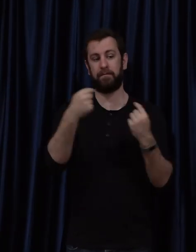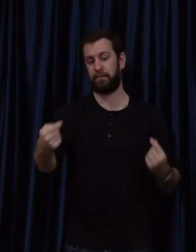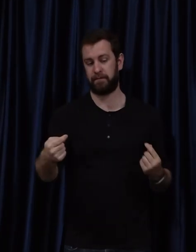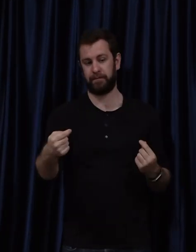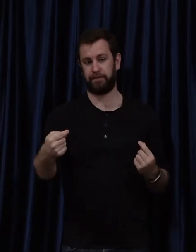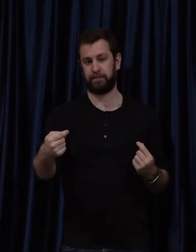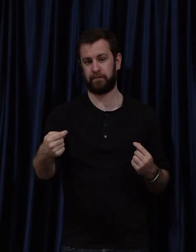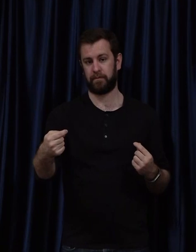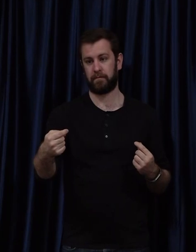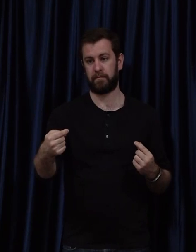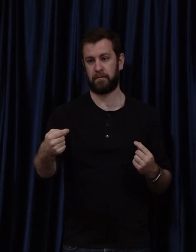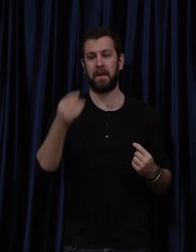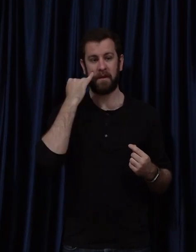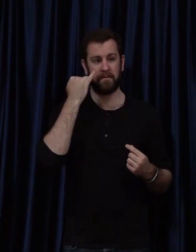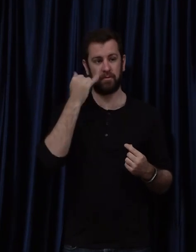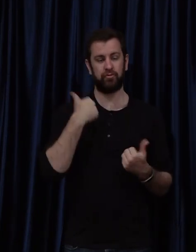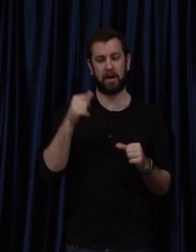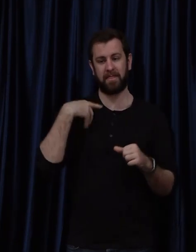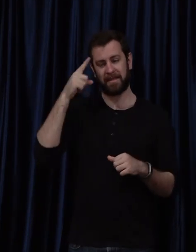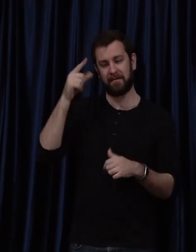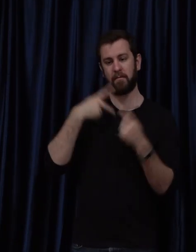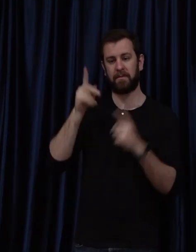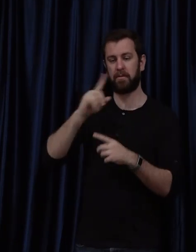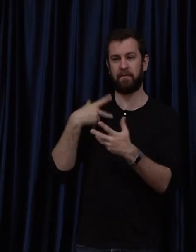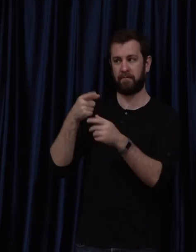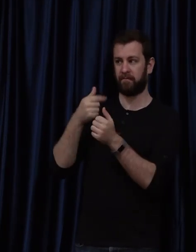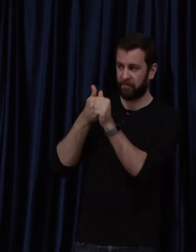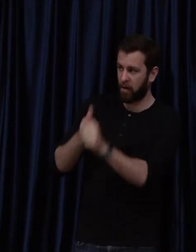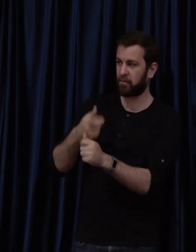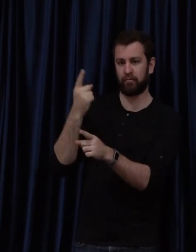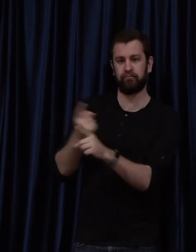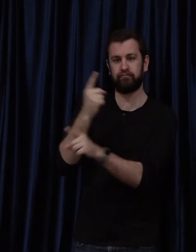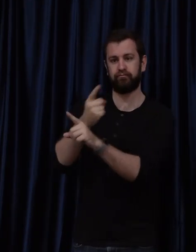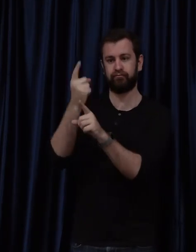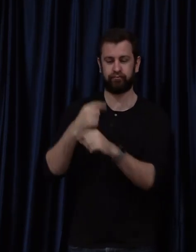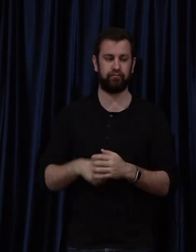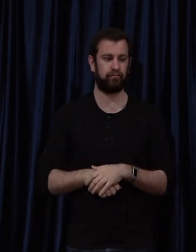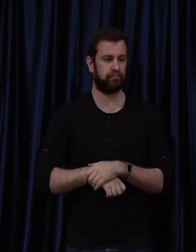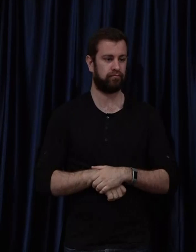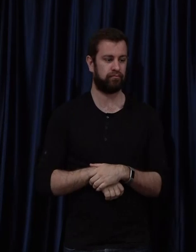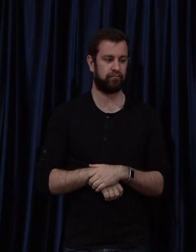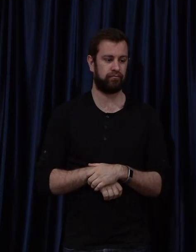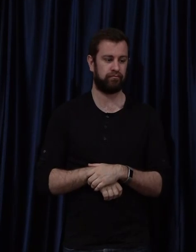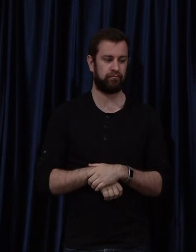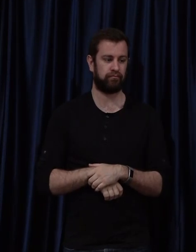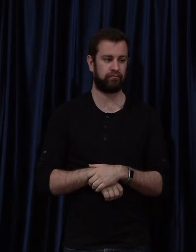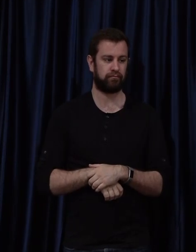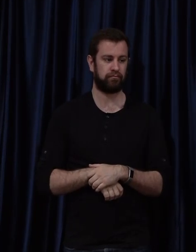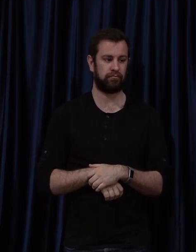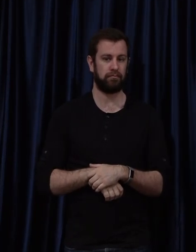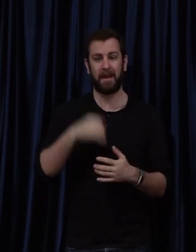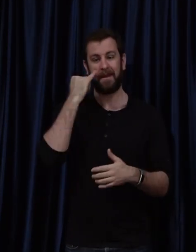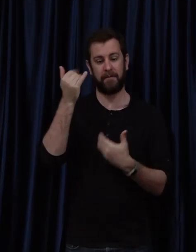the lenses of the pious. Wa idha nazara al-'abdu ila al-khalqi bi'aynihi. When